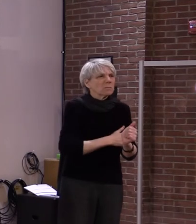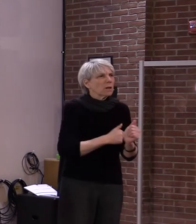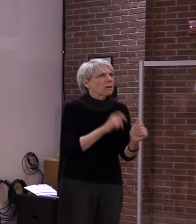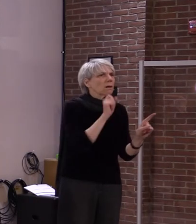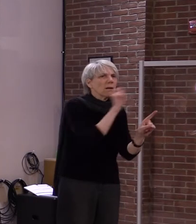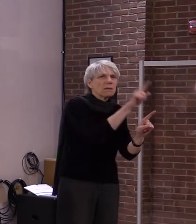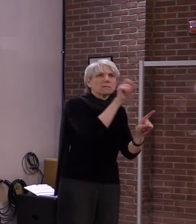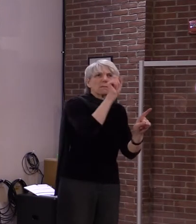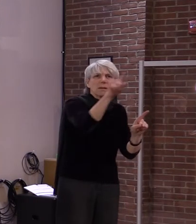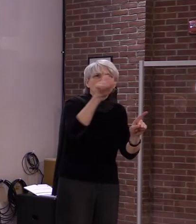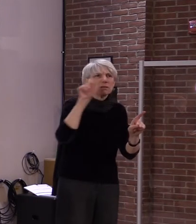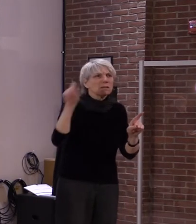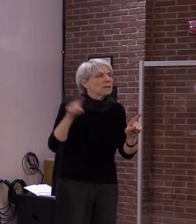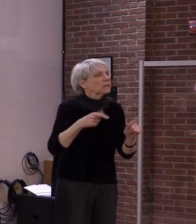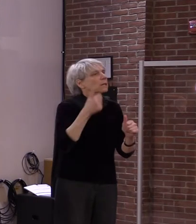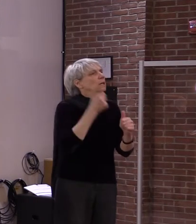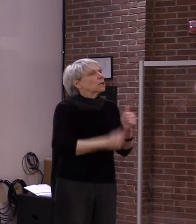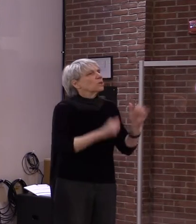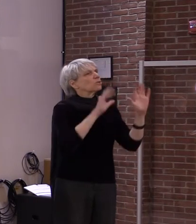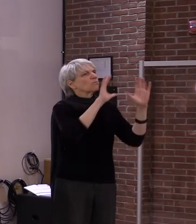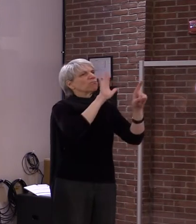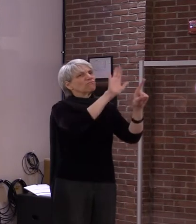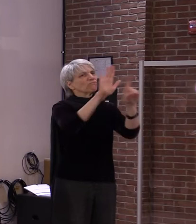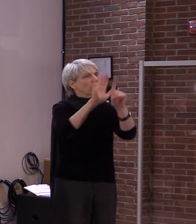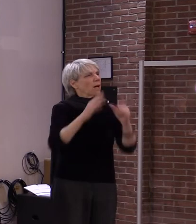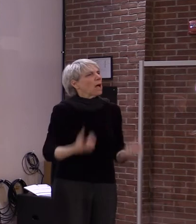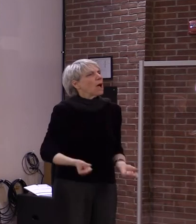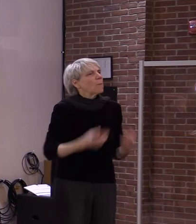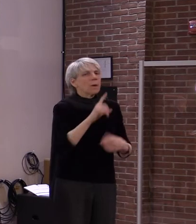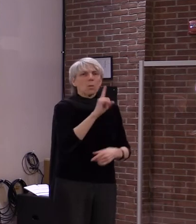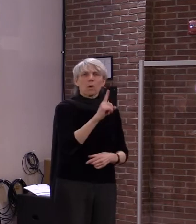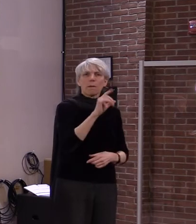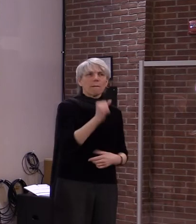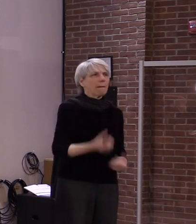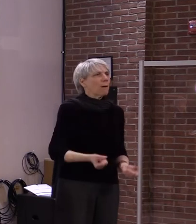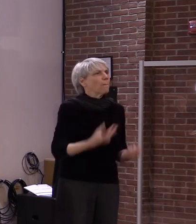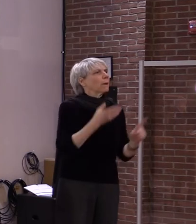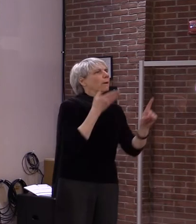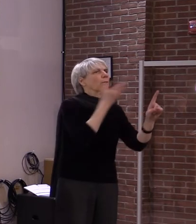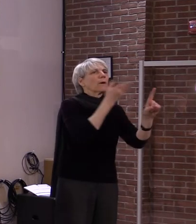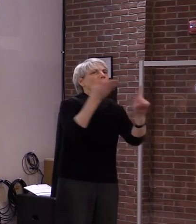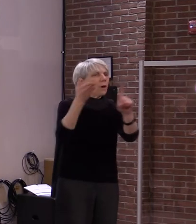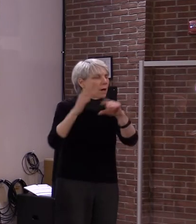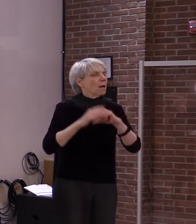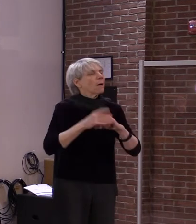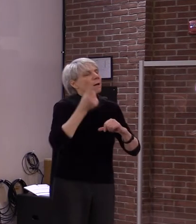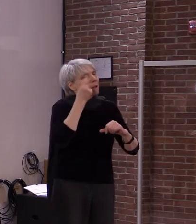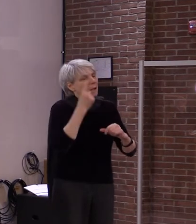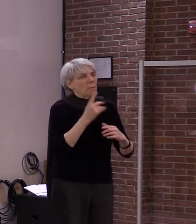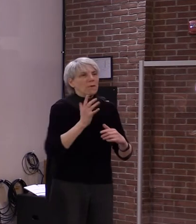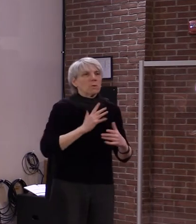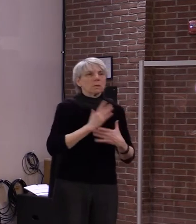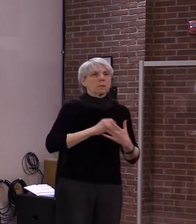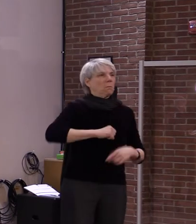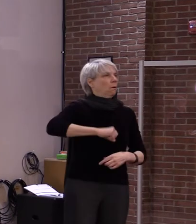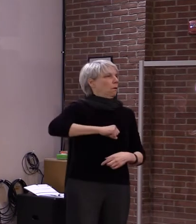population it has and will continue to fluctuate as people change their mind about receiving the vaccine are newly